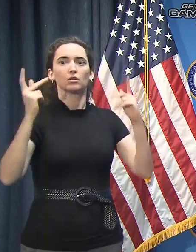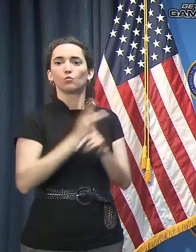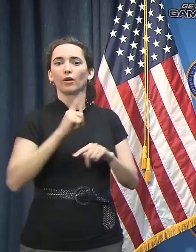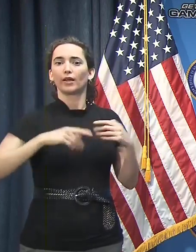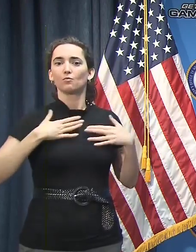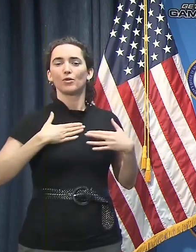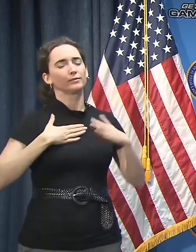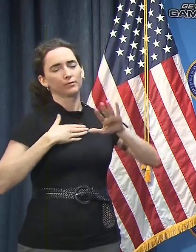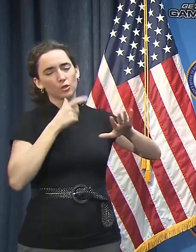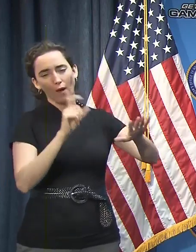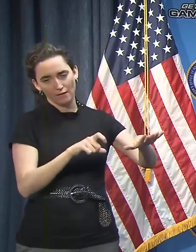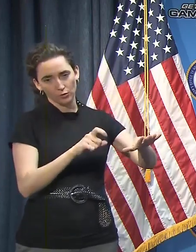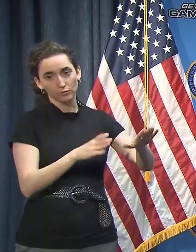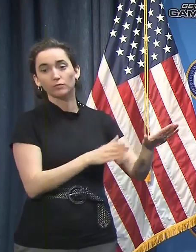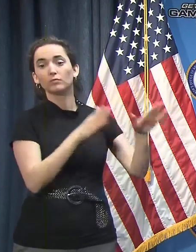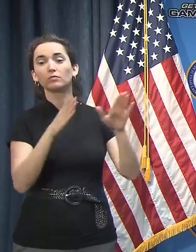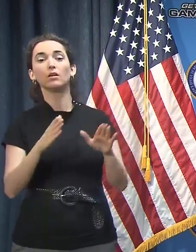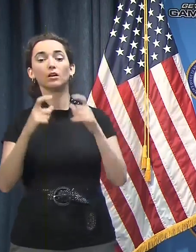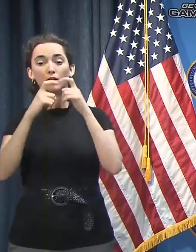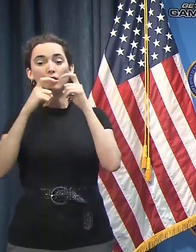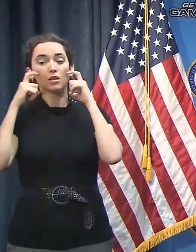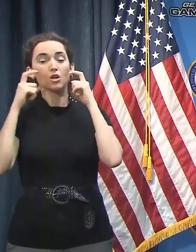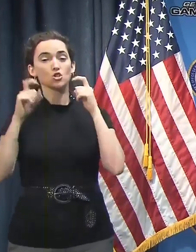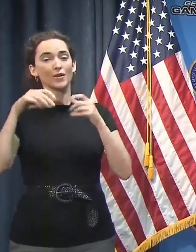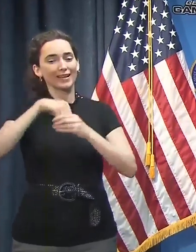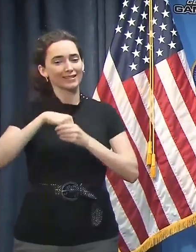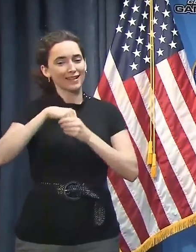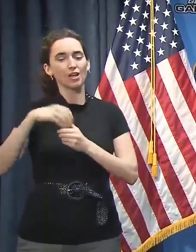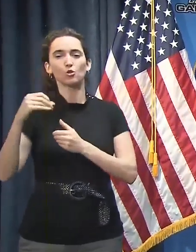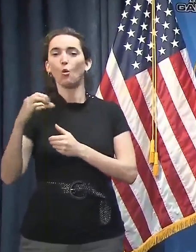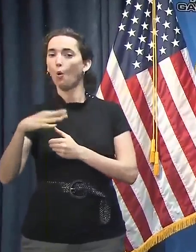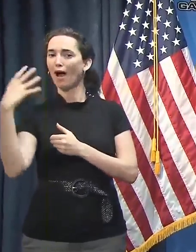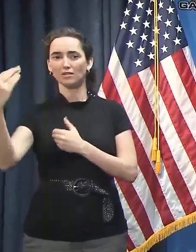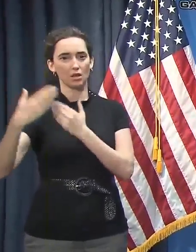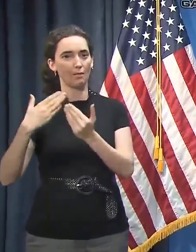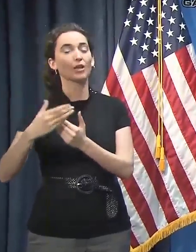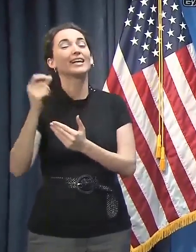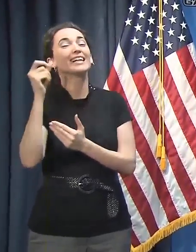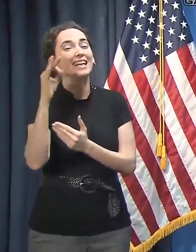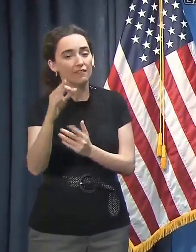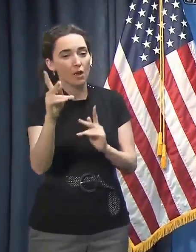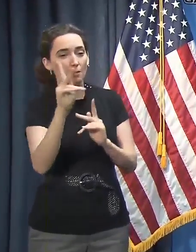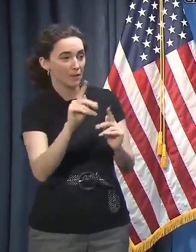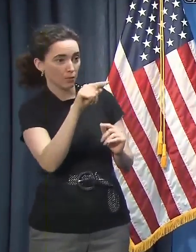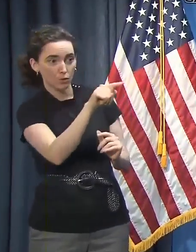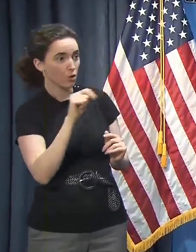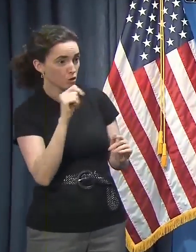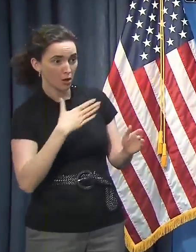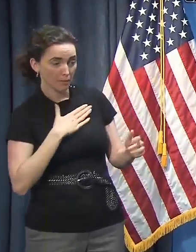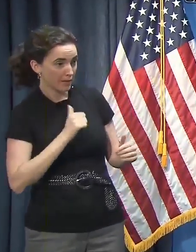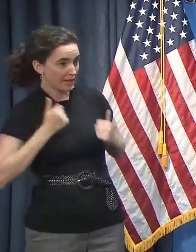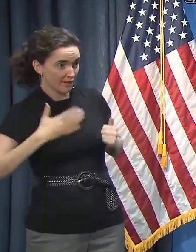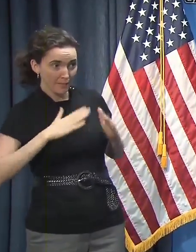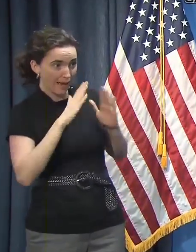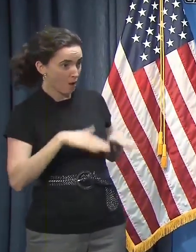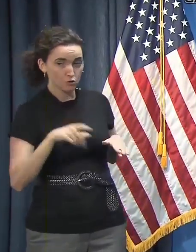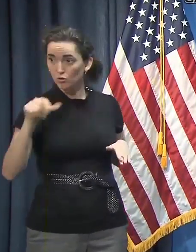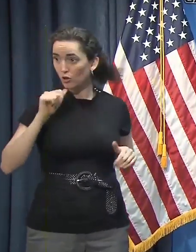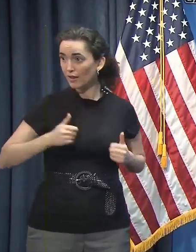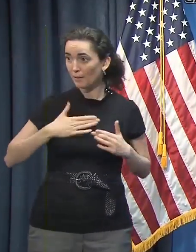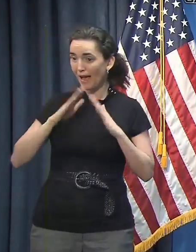worn indoors and outdoors by everyone anytime that they're going to be near others who are not members of their immediate